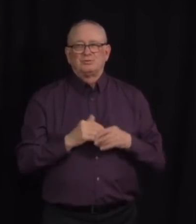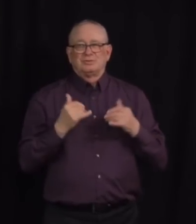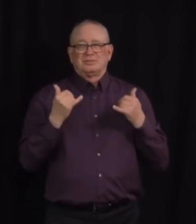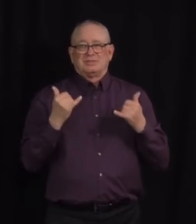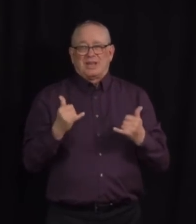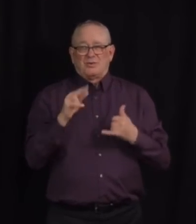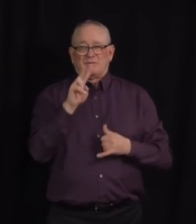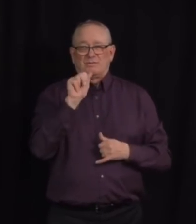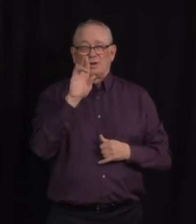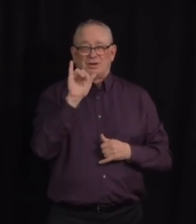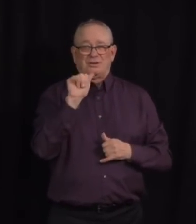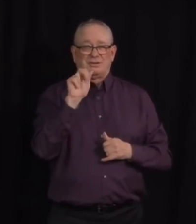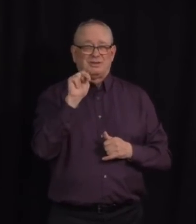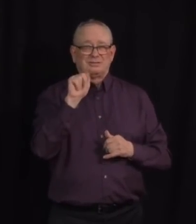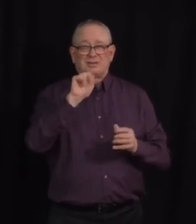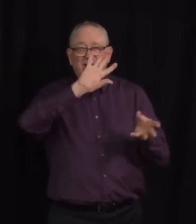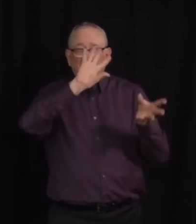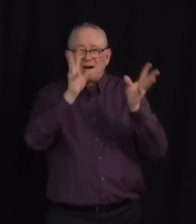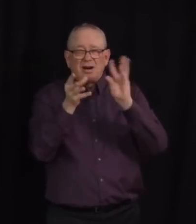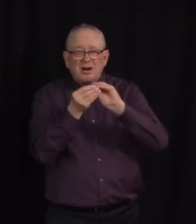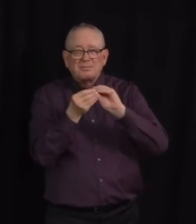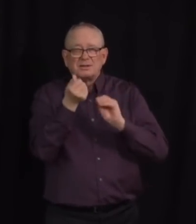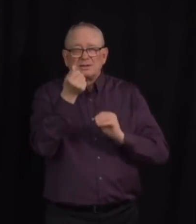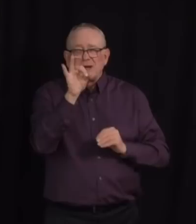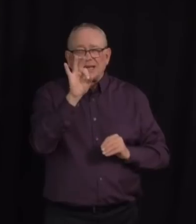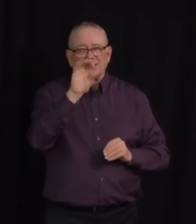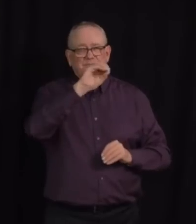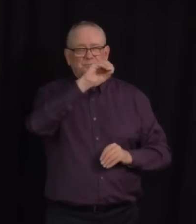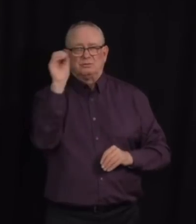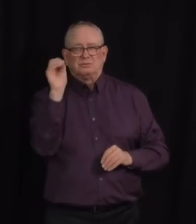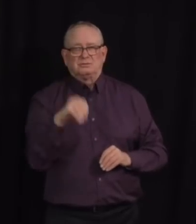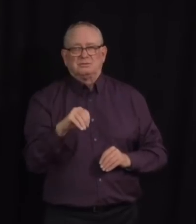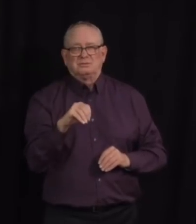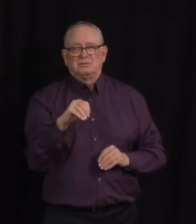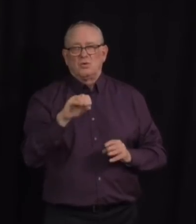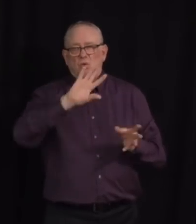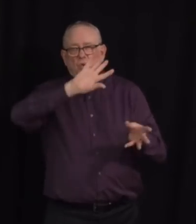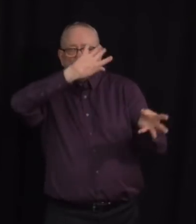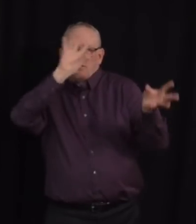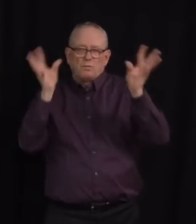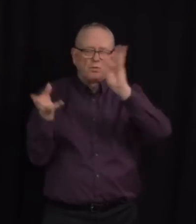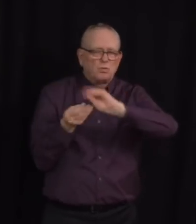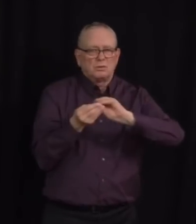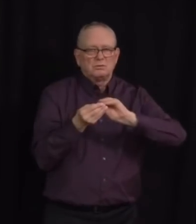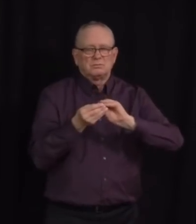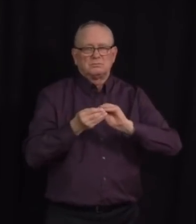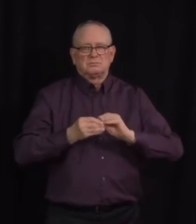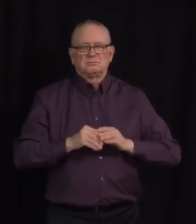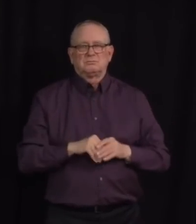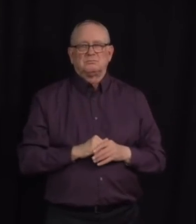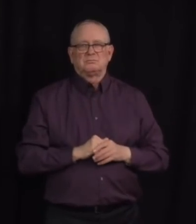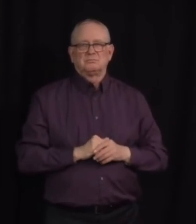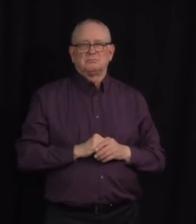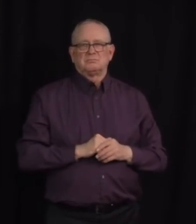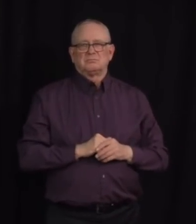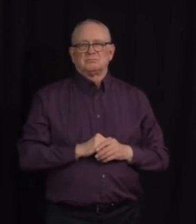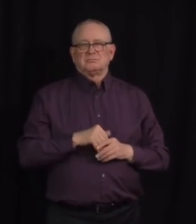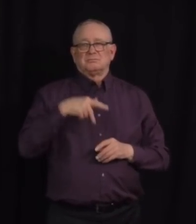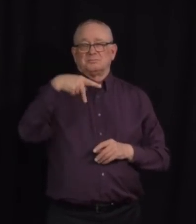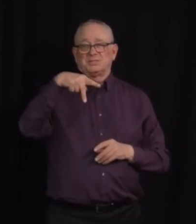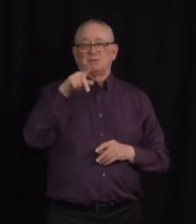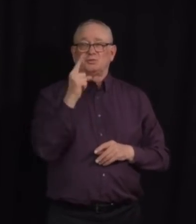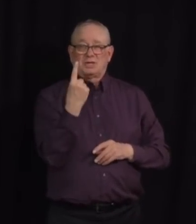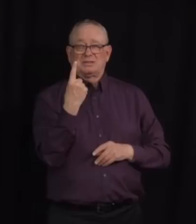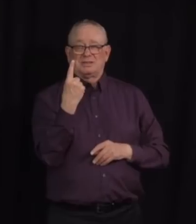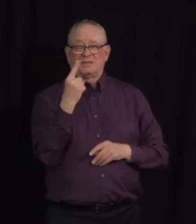19% of our active cases. We have identified the first 2 community-acquired cases of the P1